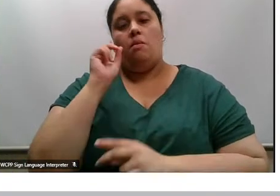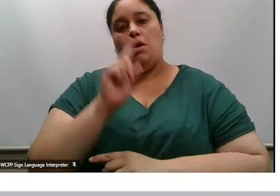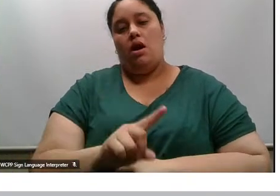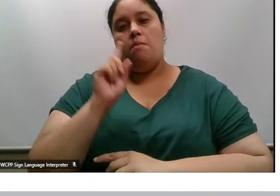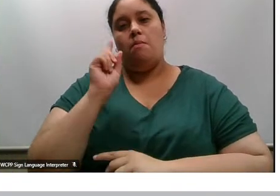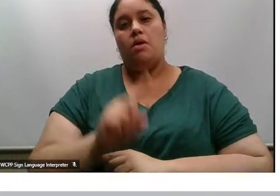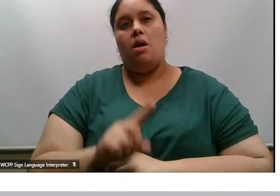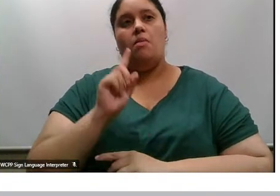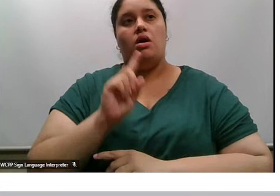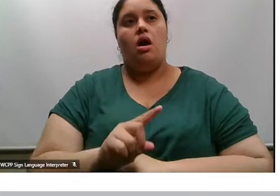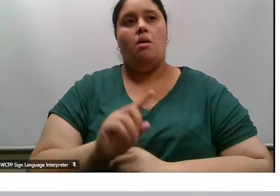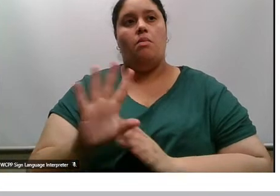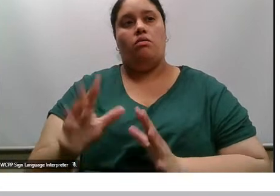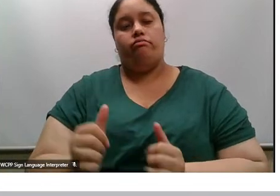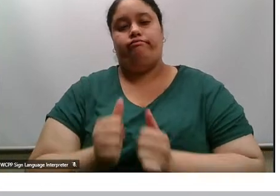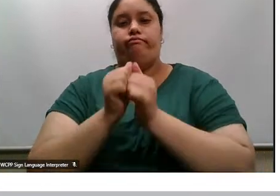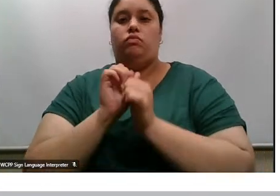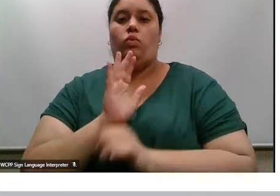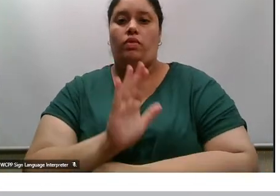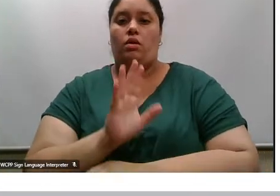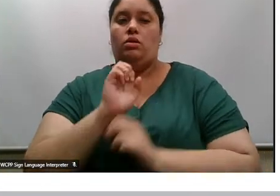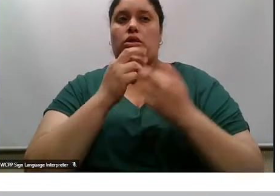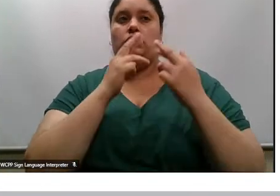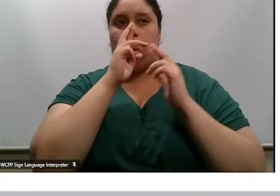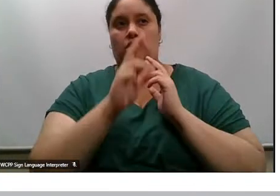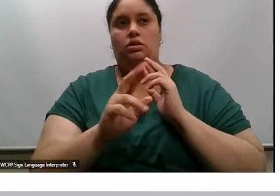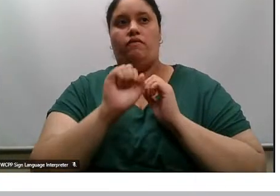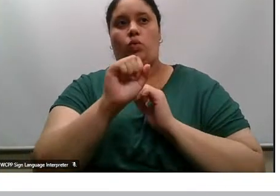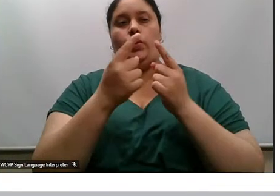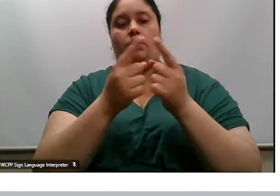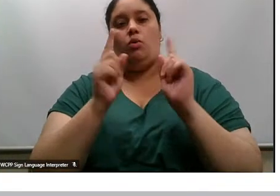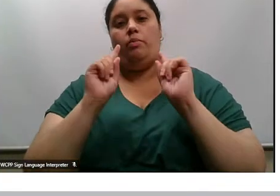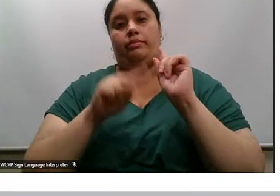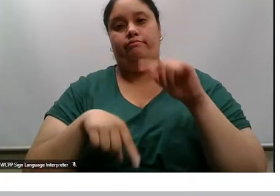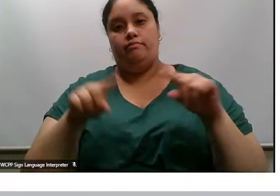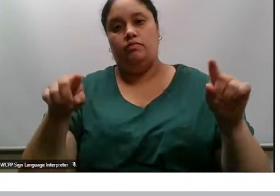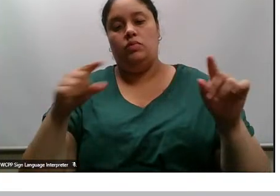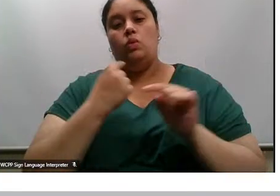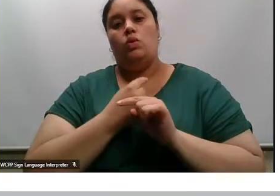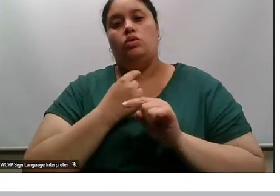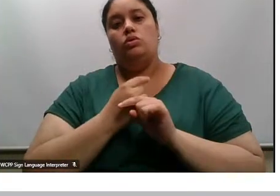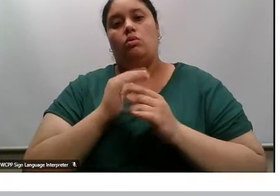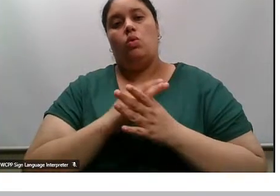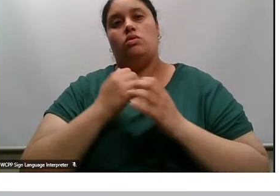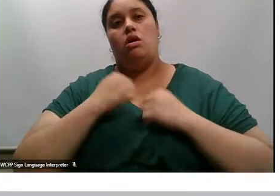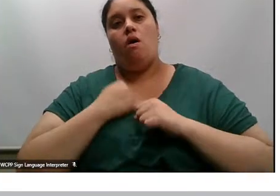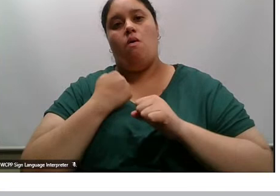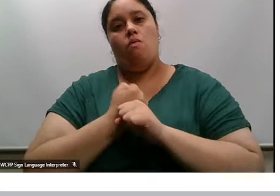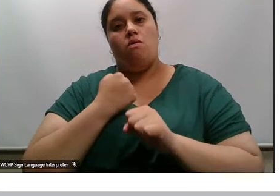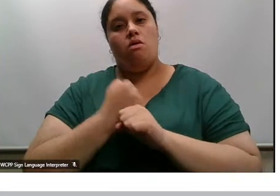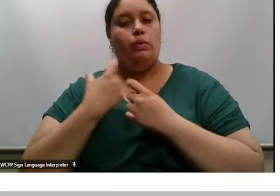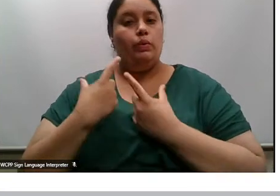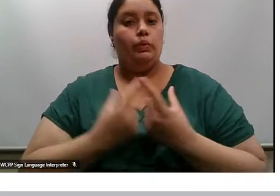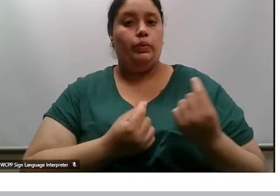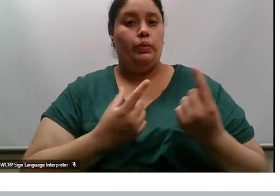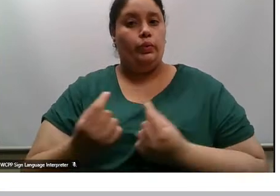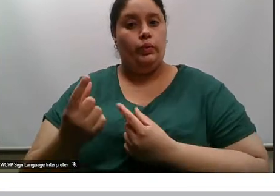and accompanying your respective department. And of course, our work is also being done